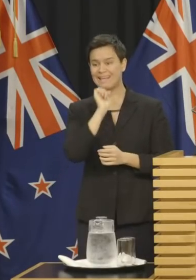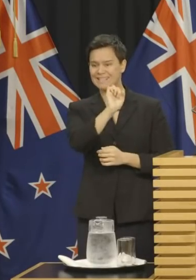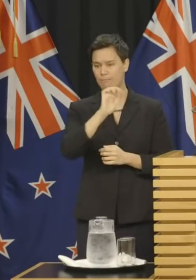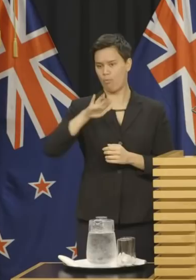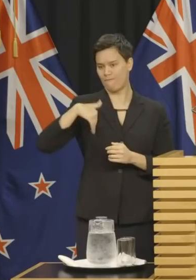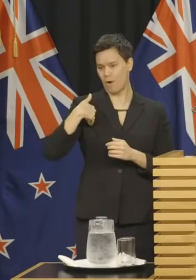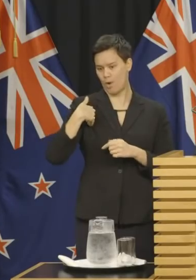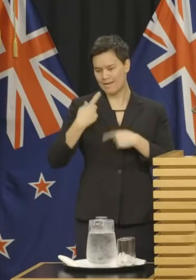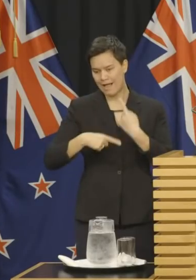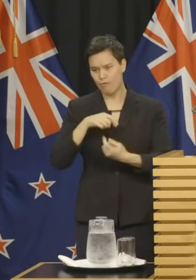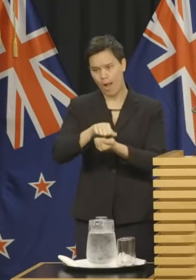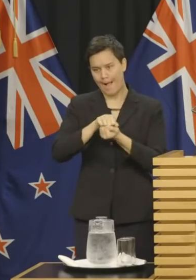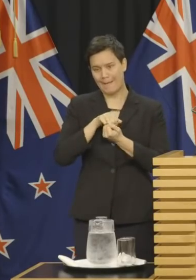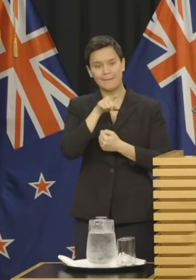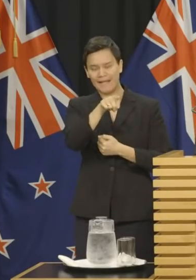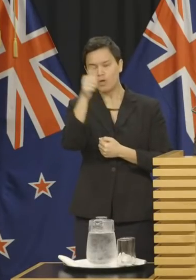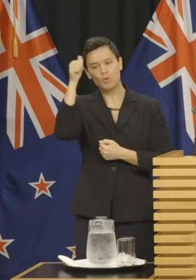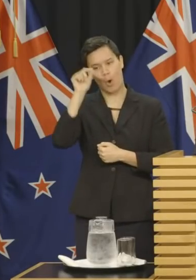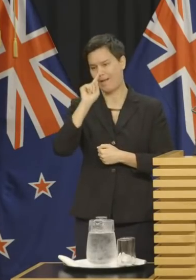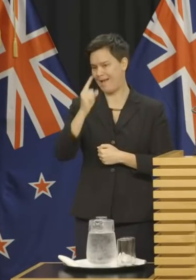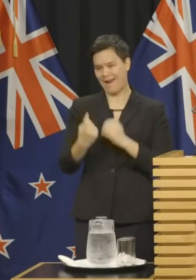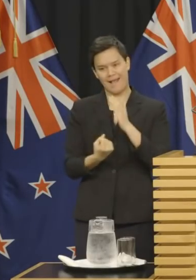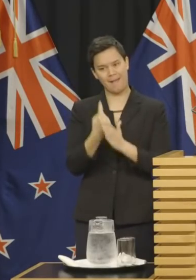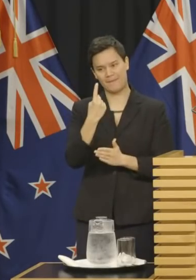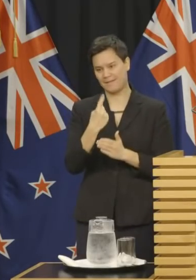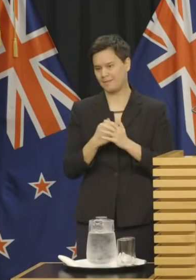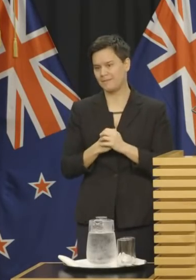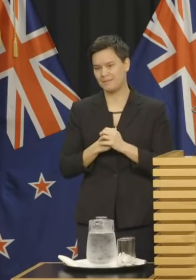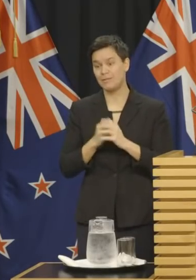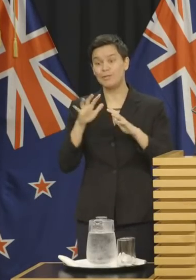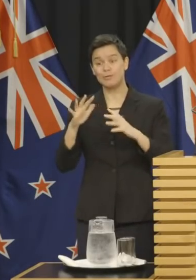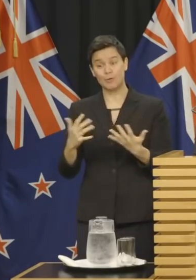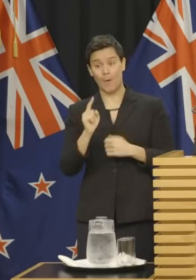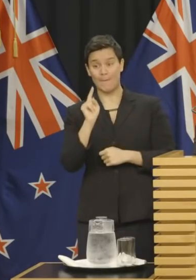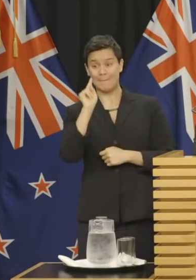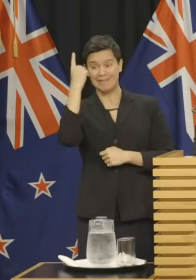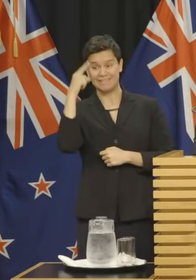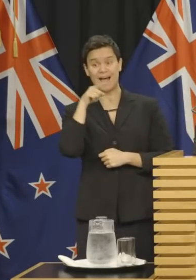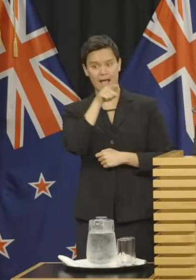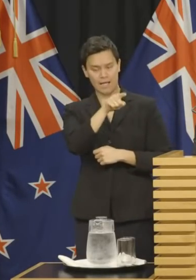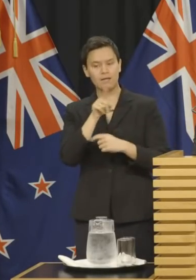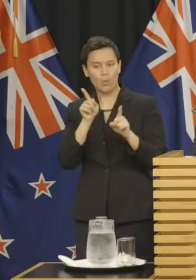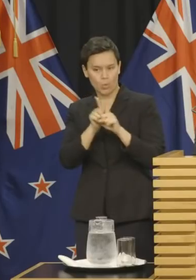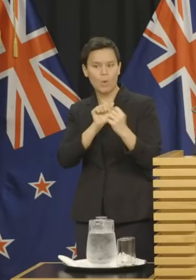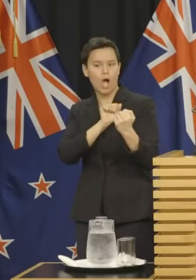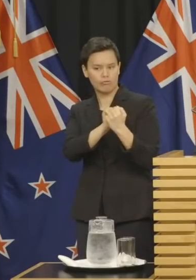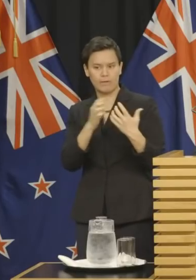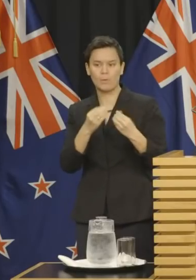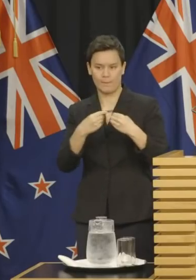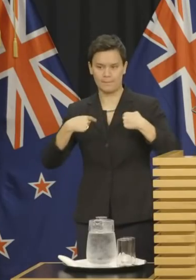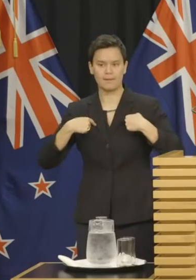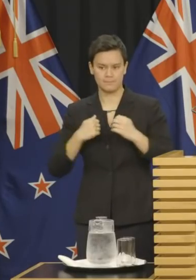would not wish to leave a suggestion here that the minister does not accept his circumstances. He does.